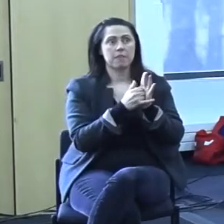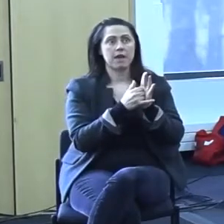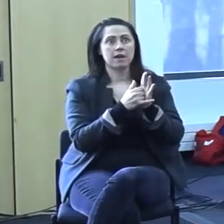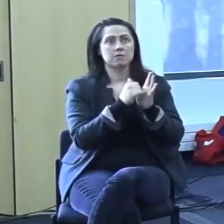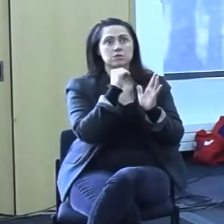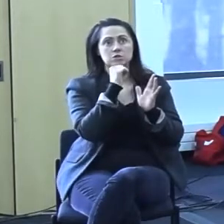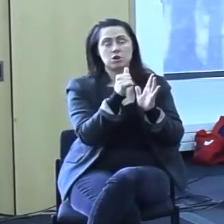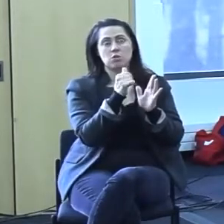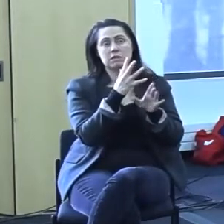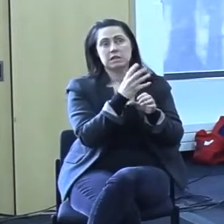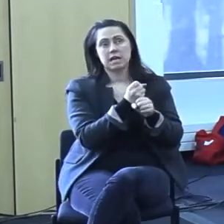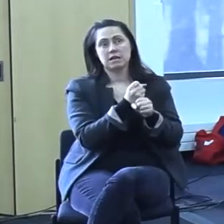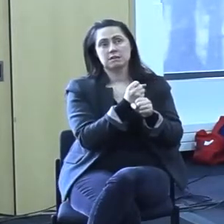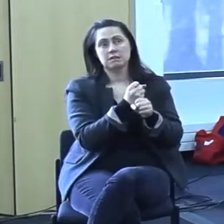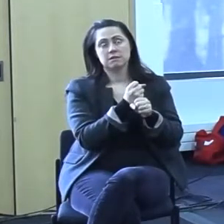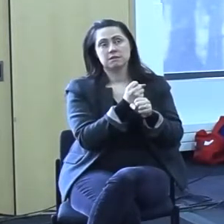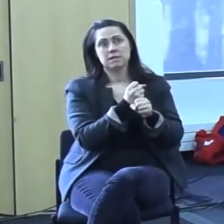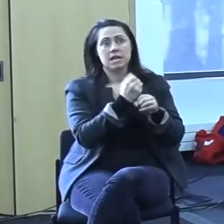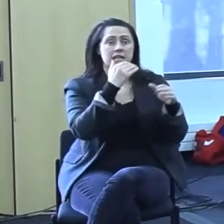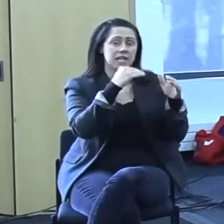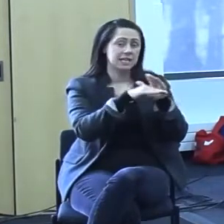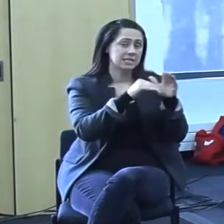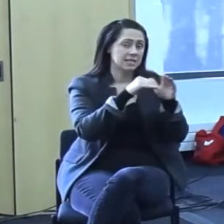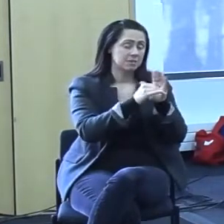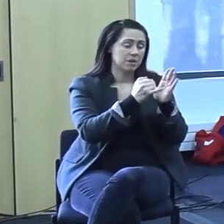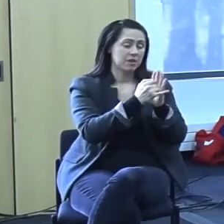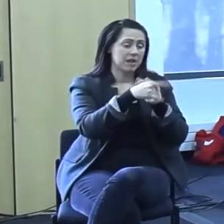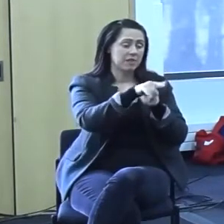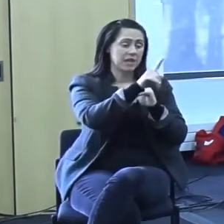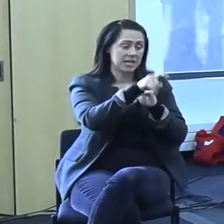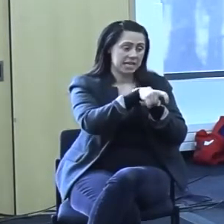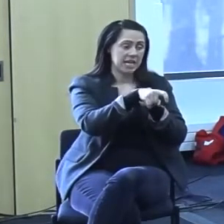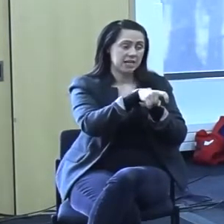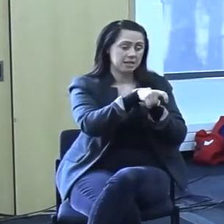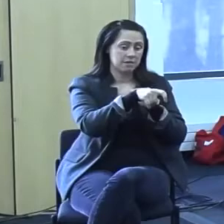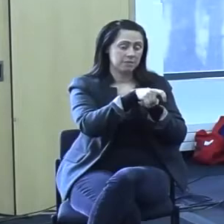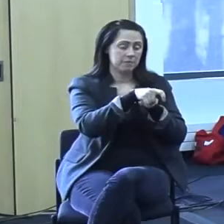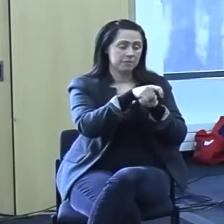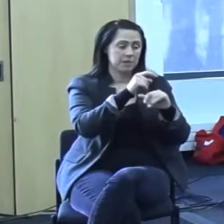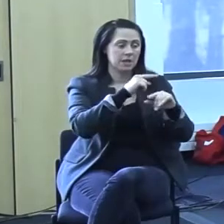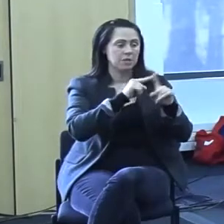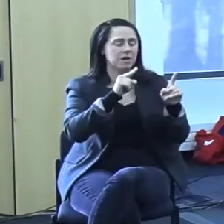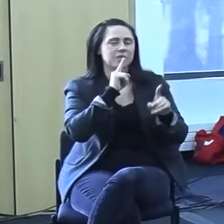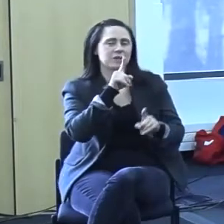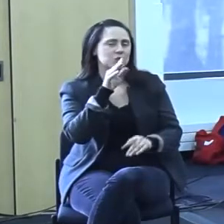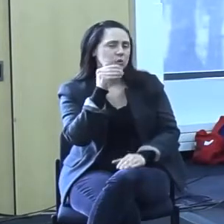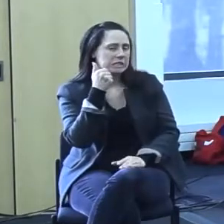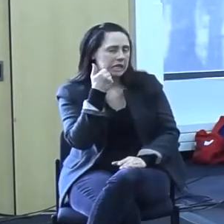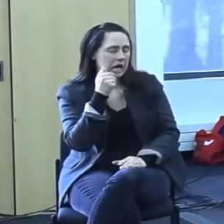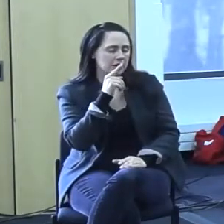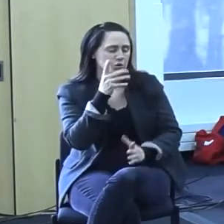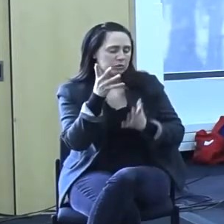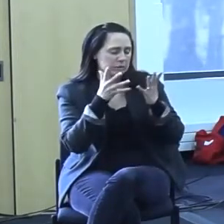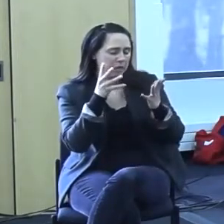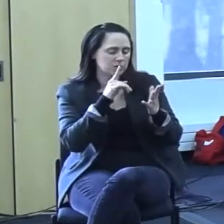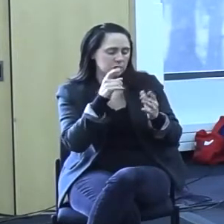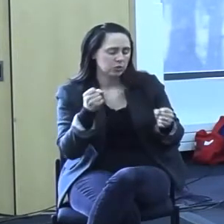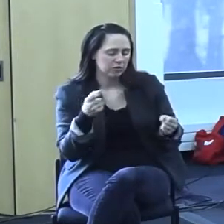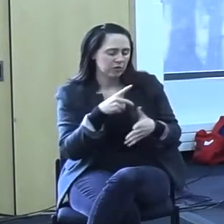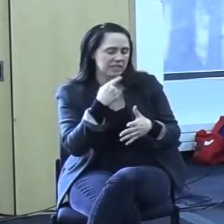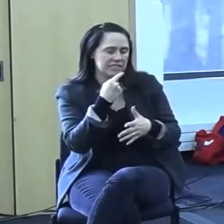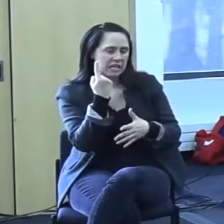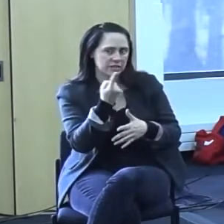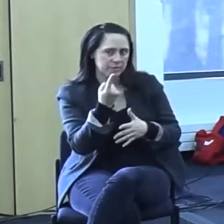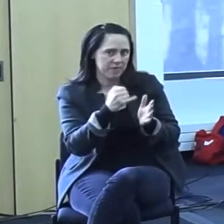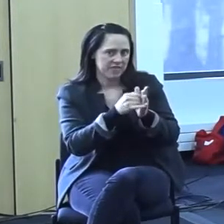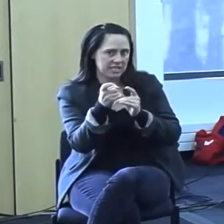don't get the accessibility that they need, but they're too shy or too afraid to tell somebody who's in